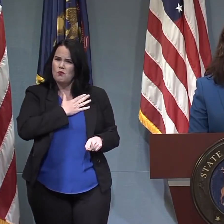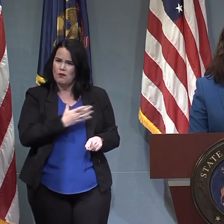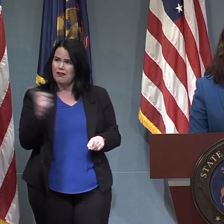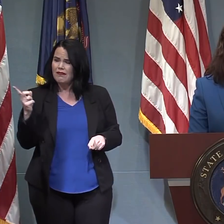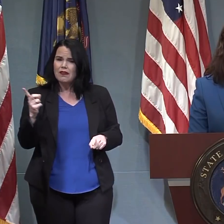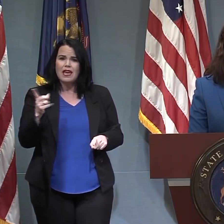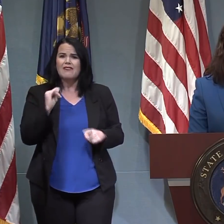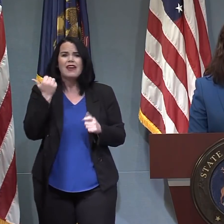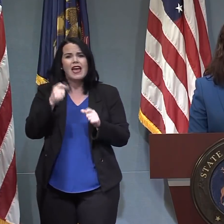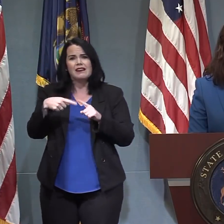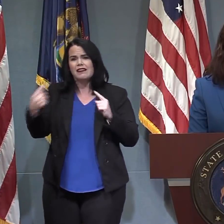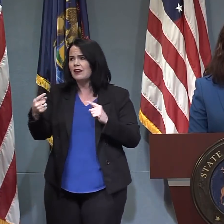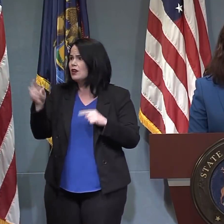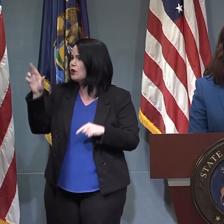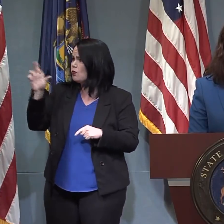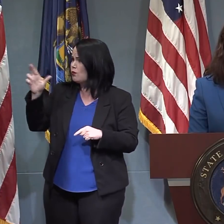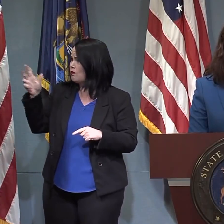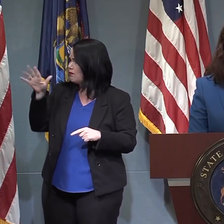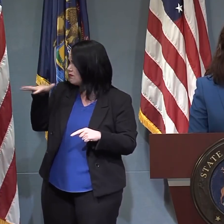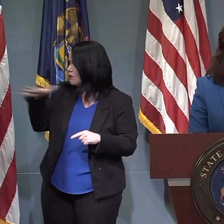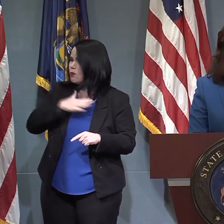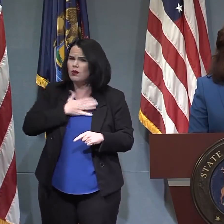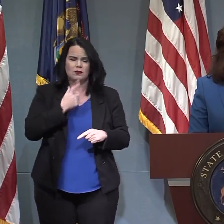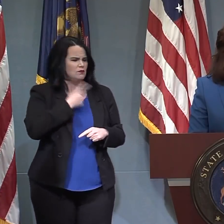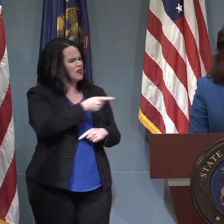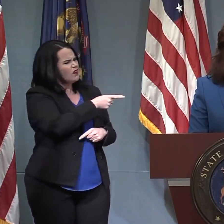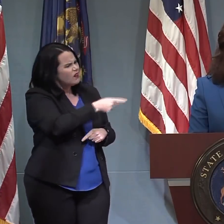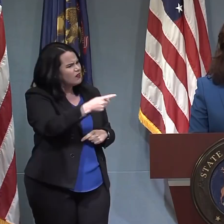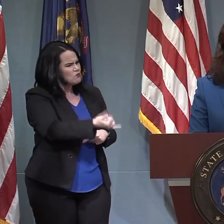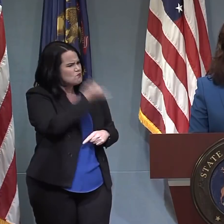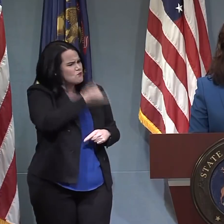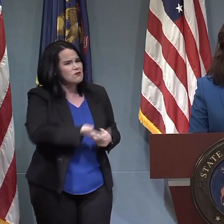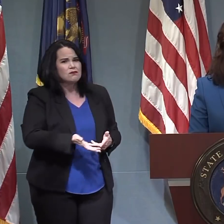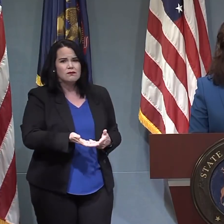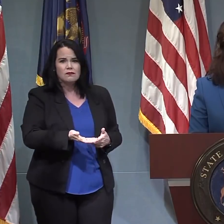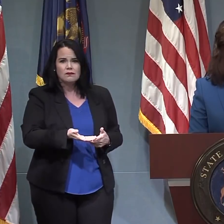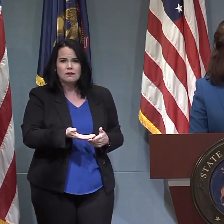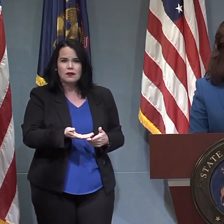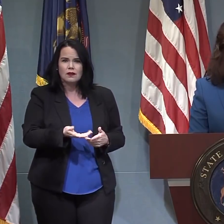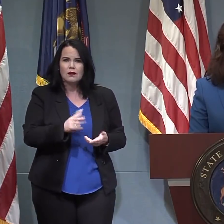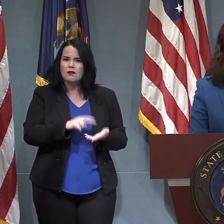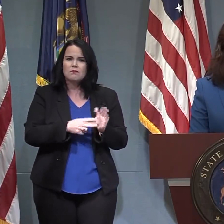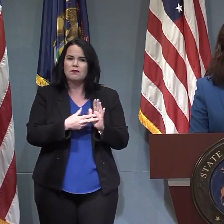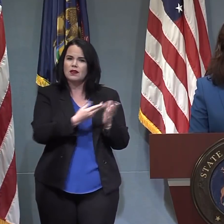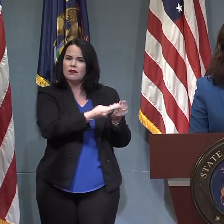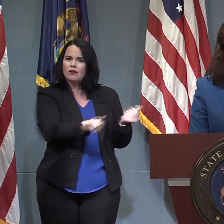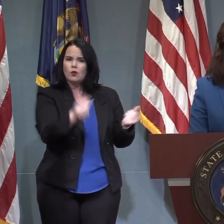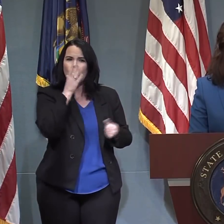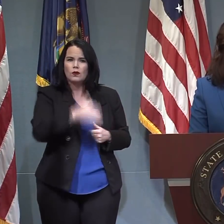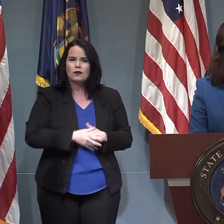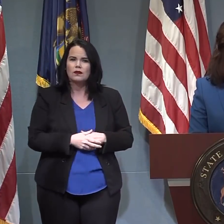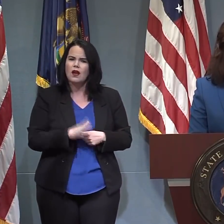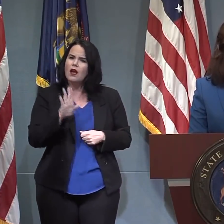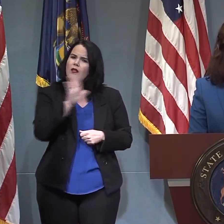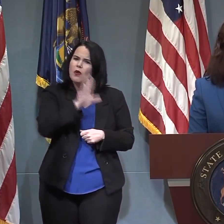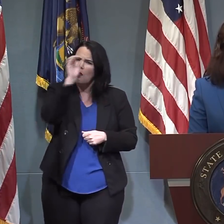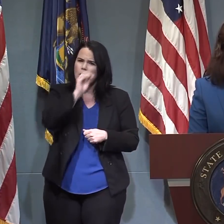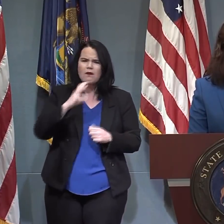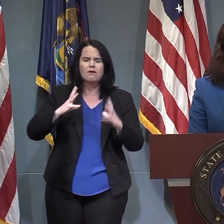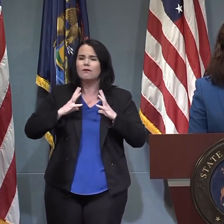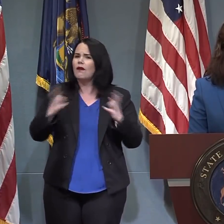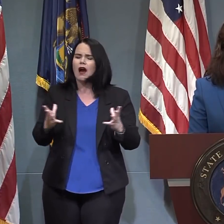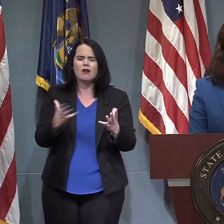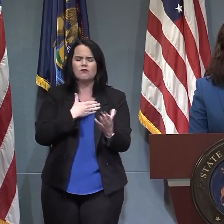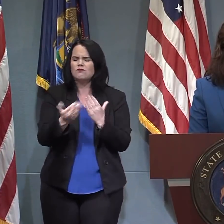on the other side of the aisle that would do that. People can have any opinion they want, but to threaten someone